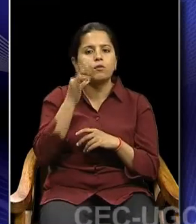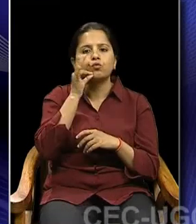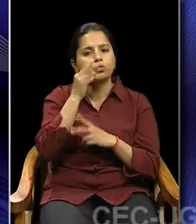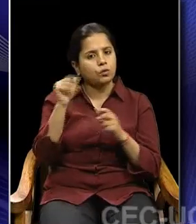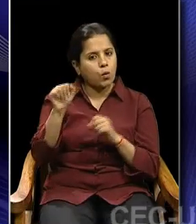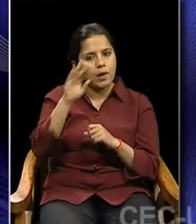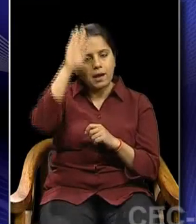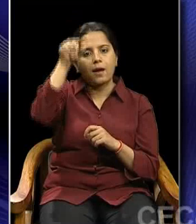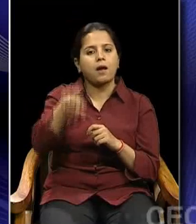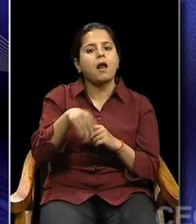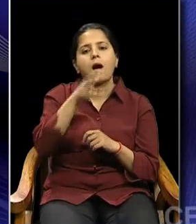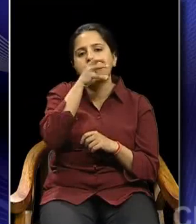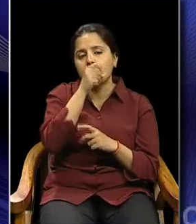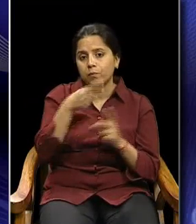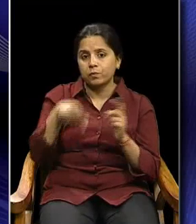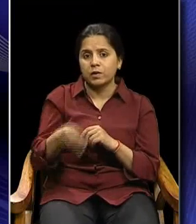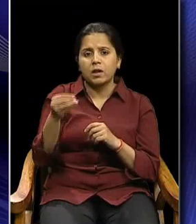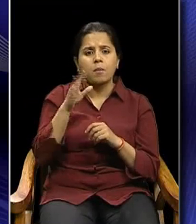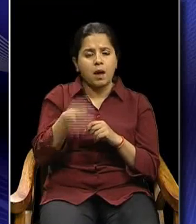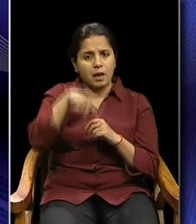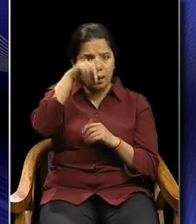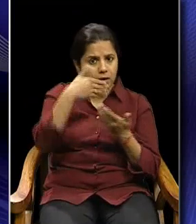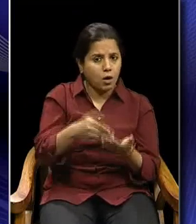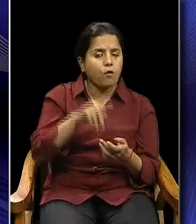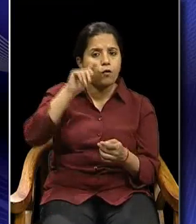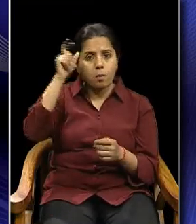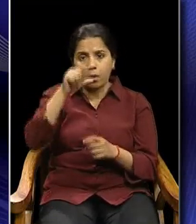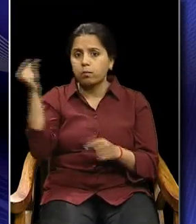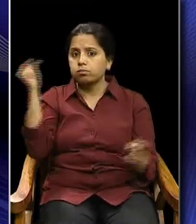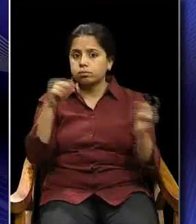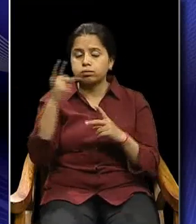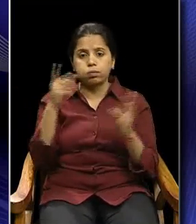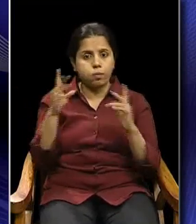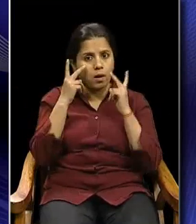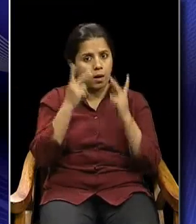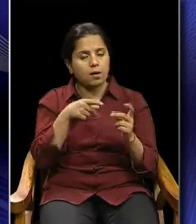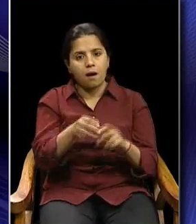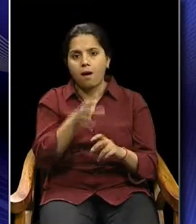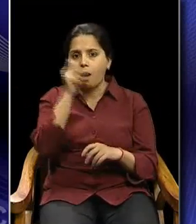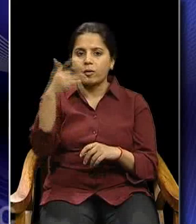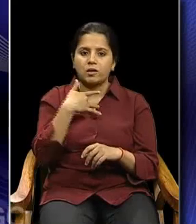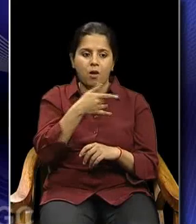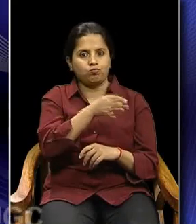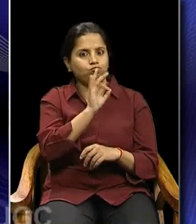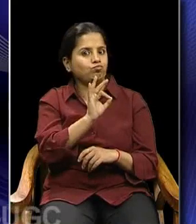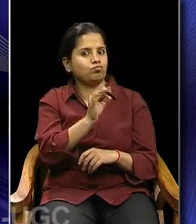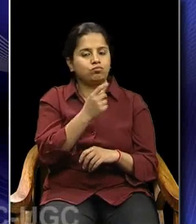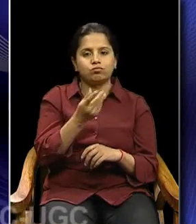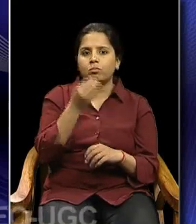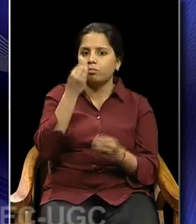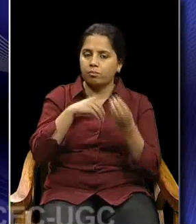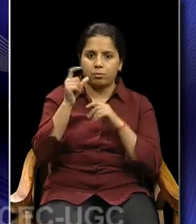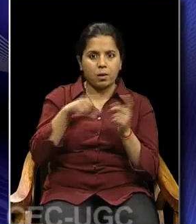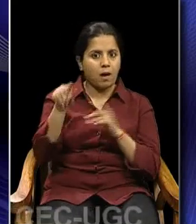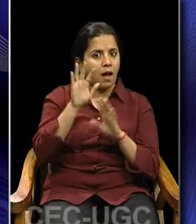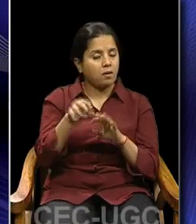we find that so many domestic as well as the foreign visitors, they also relish mangoes, and how at